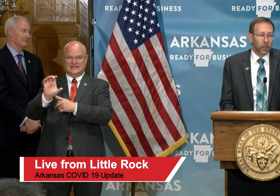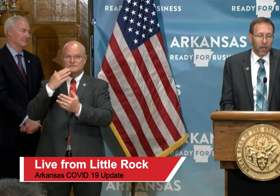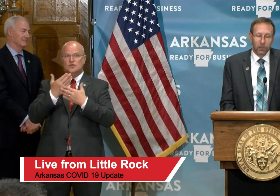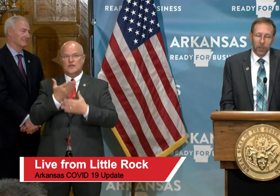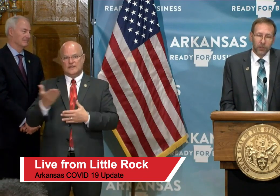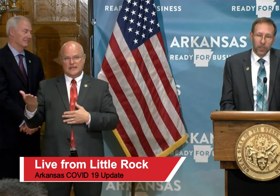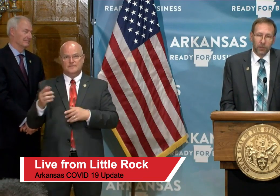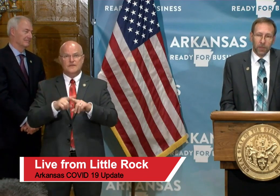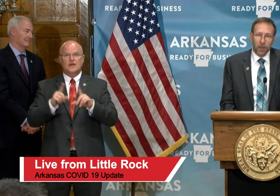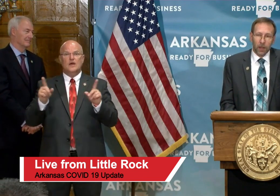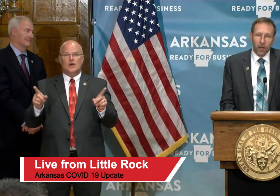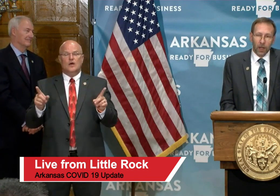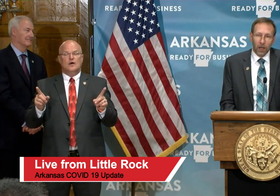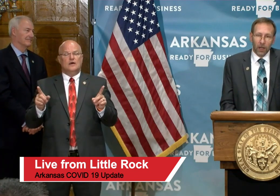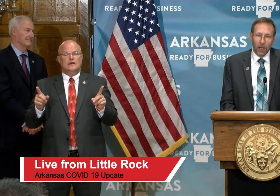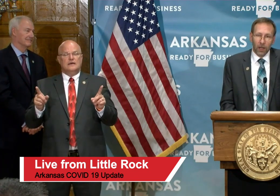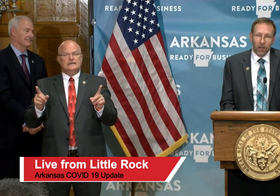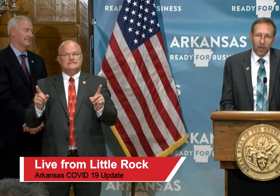thing. But